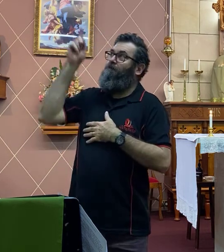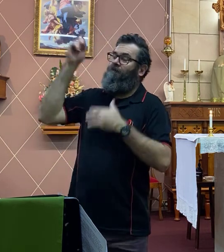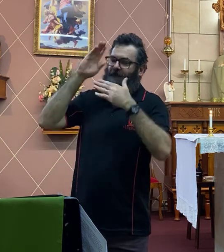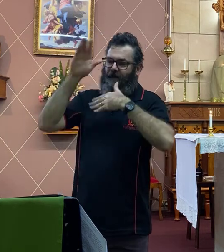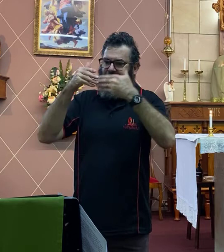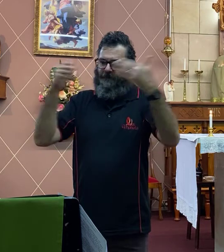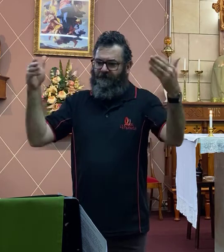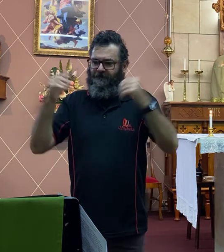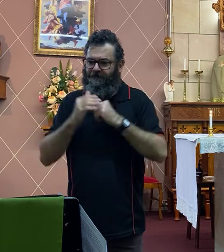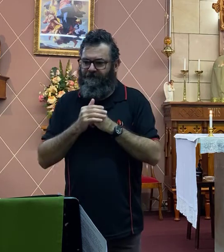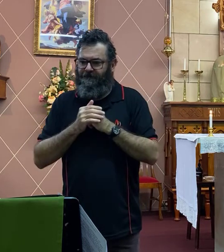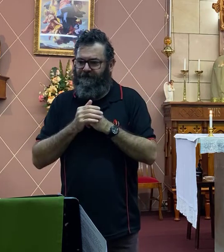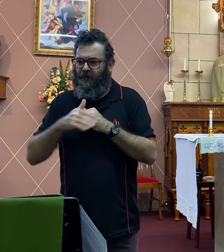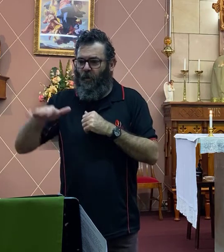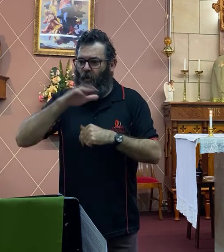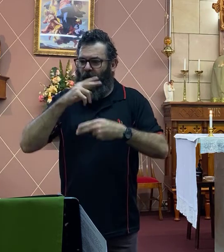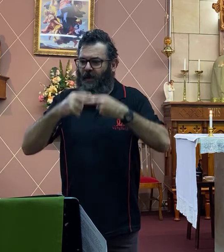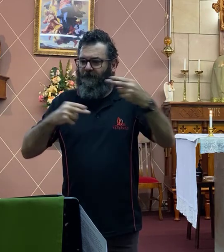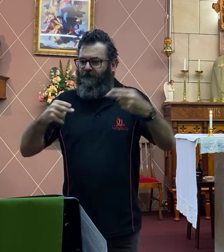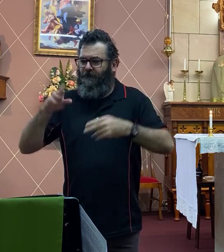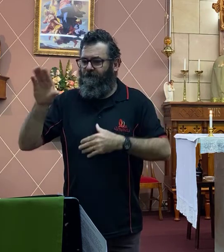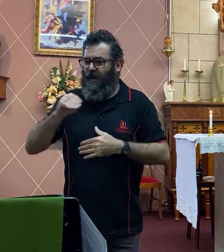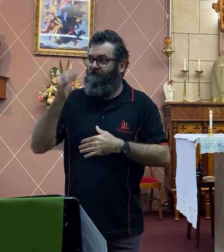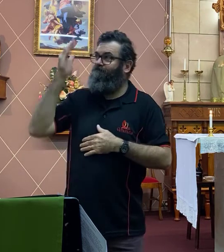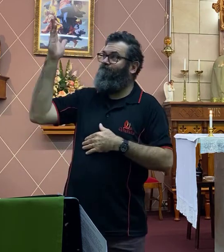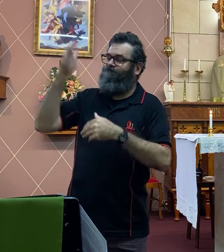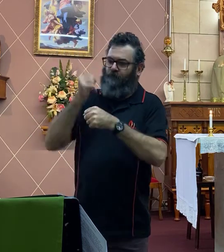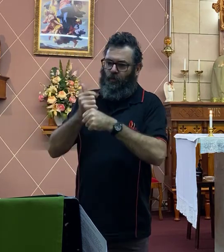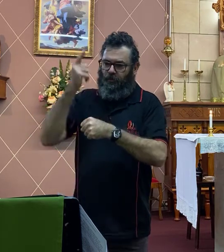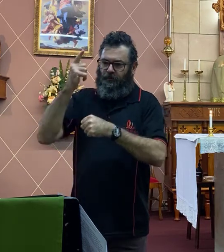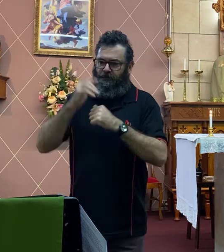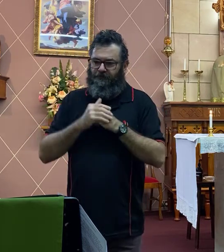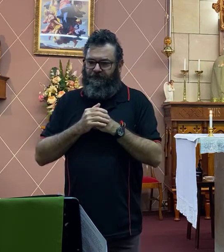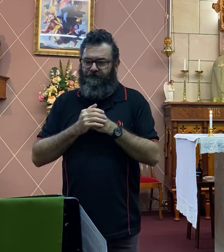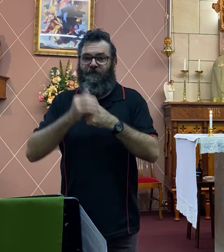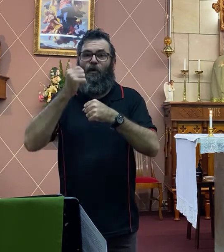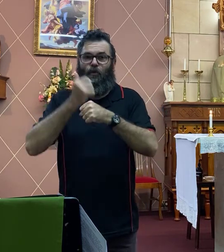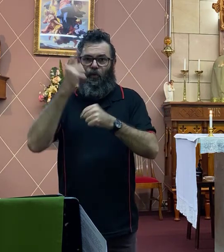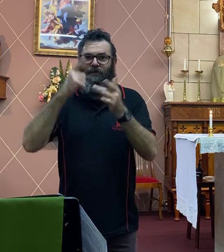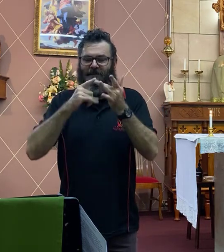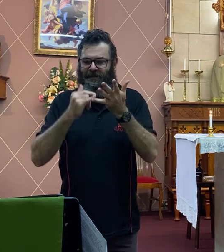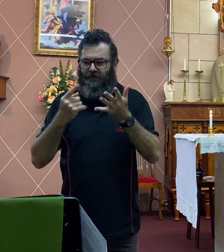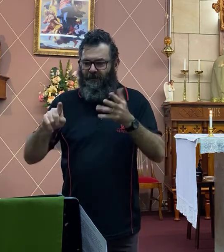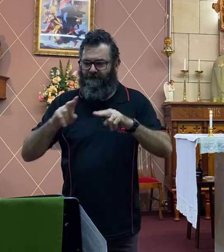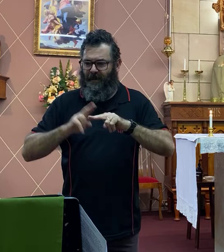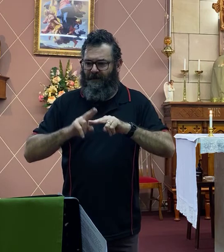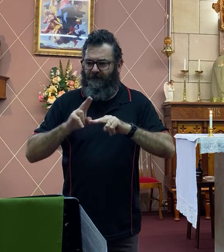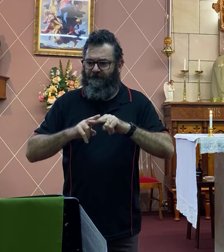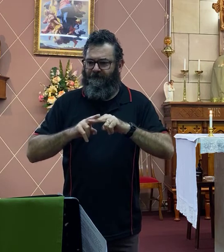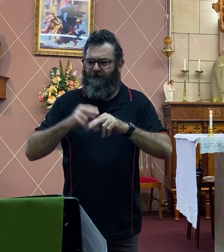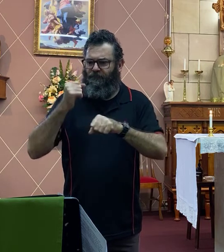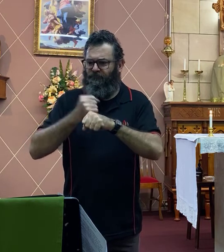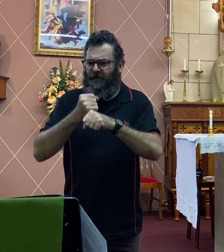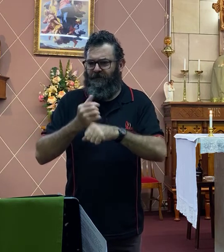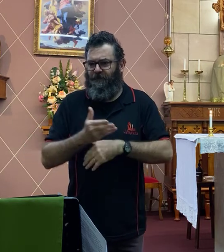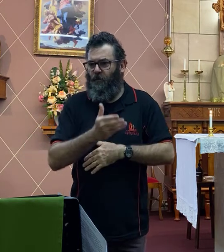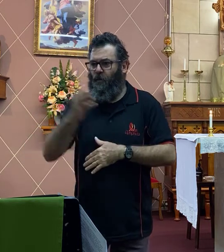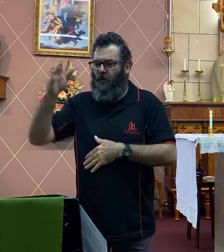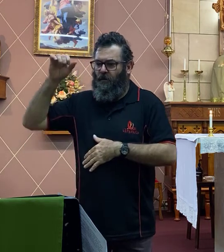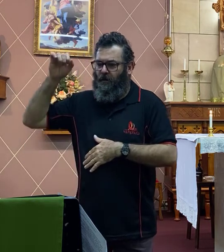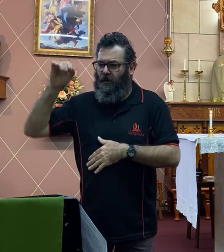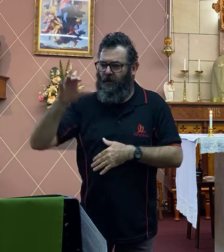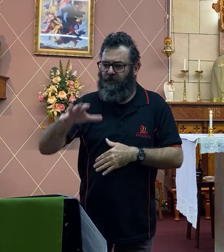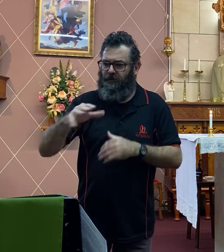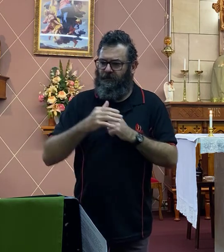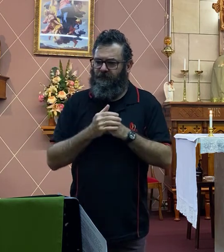All good things are from heaven. All gifts are from God. God is the Father,